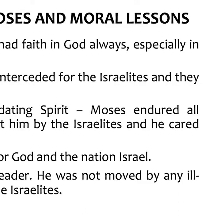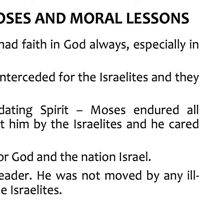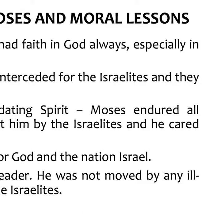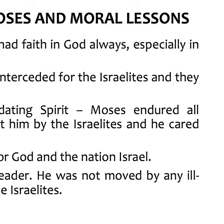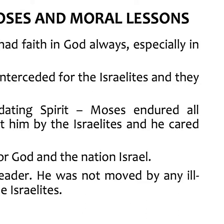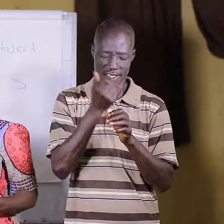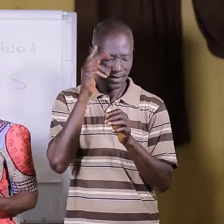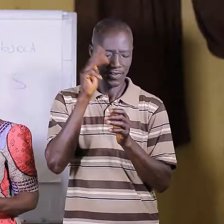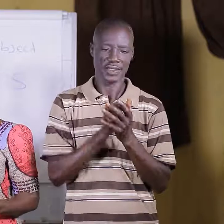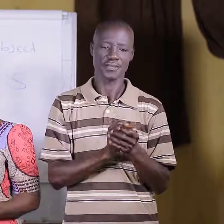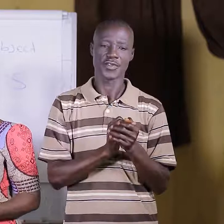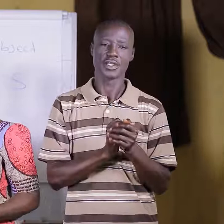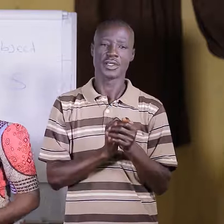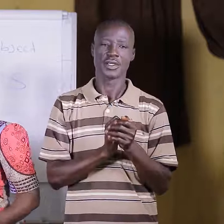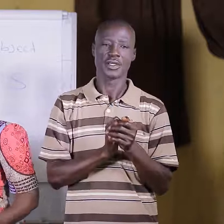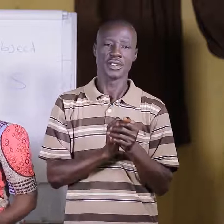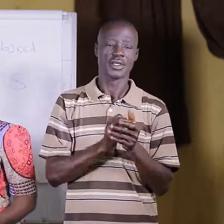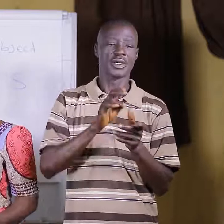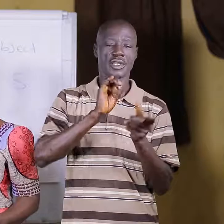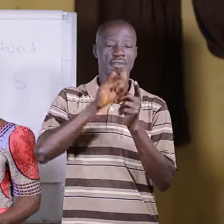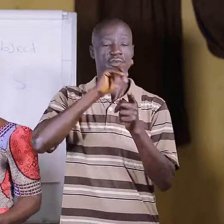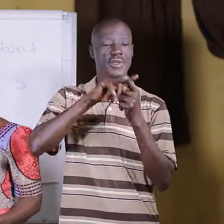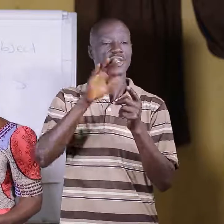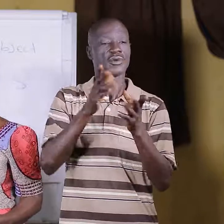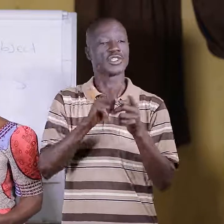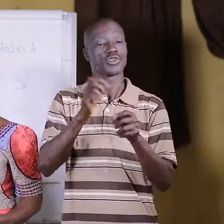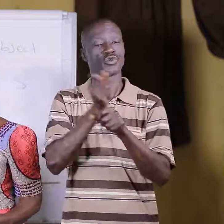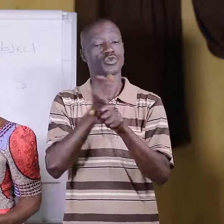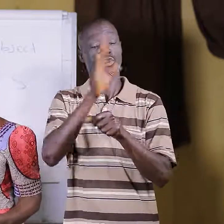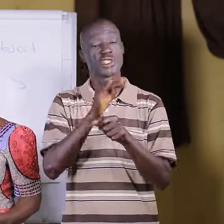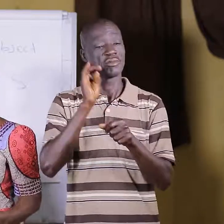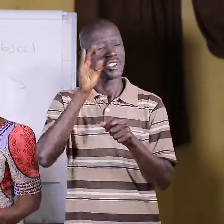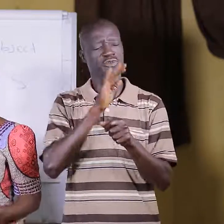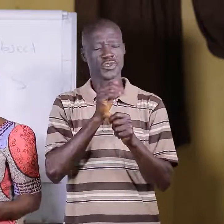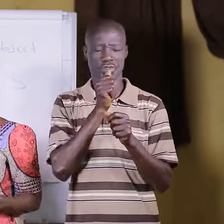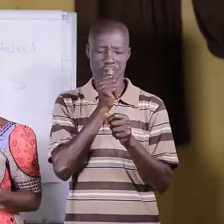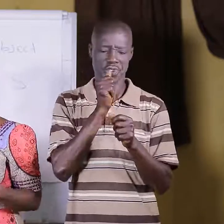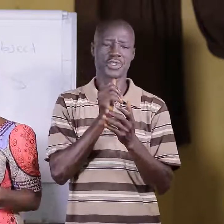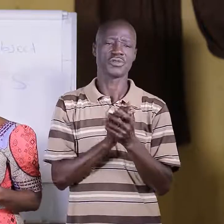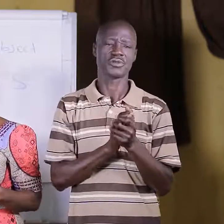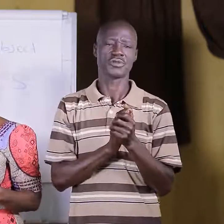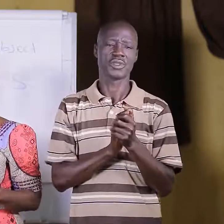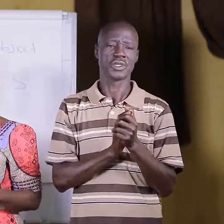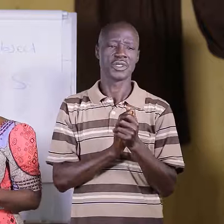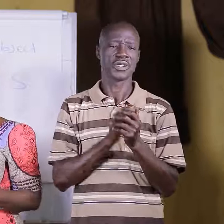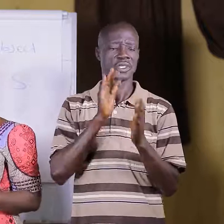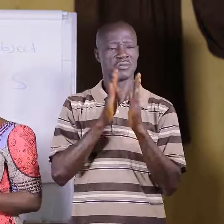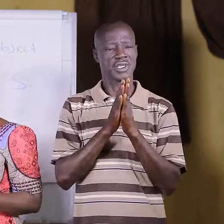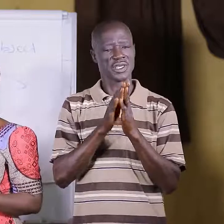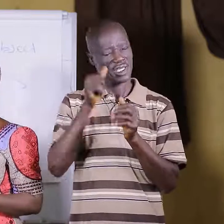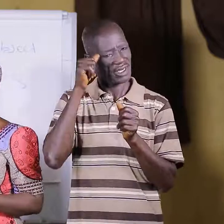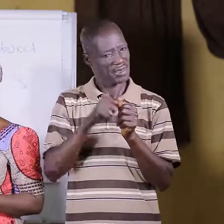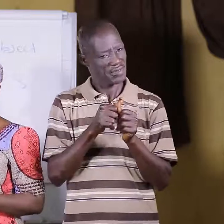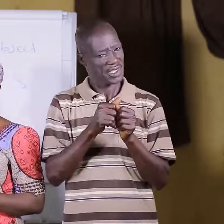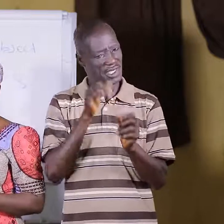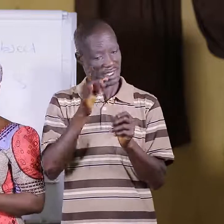their well-being. Even when they were saying they would stone him, what did he do, my students? Humanly, if I were the one, I would